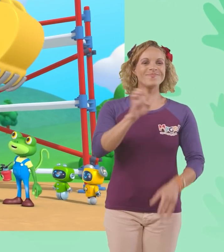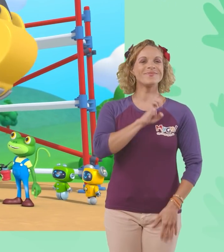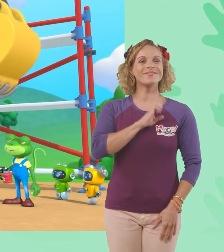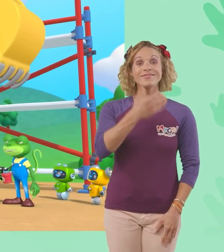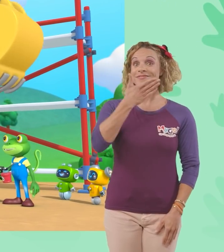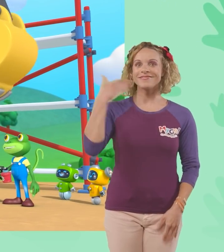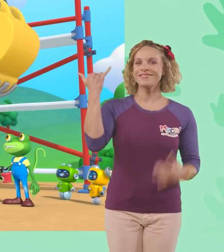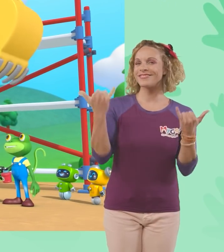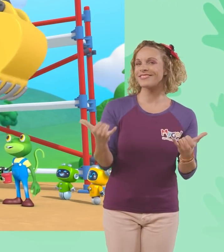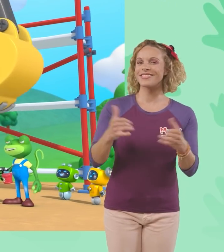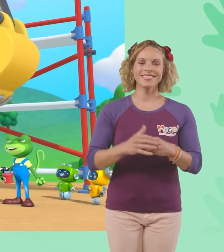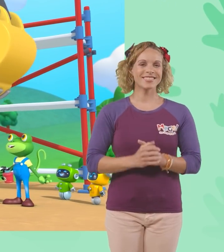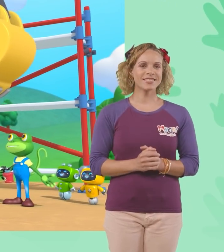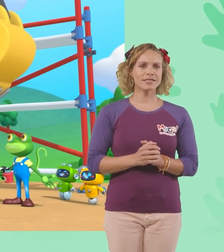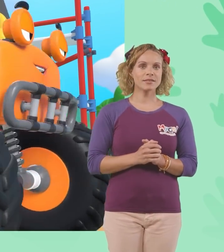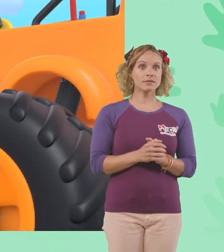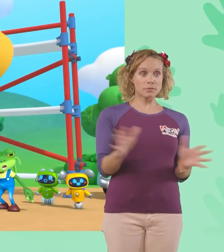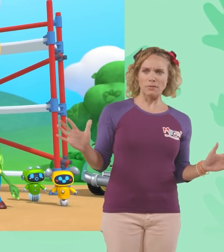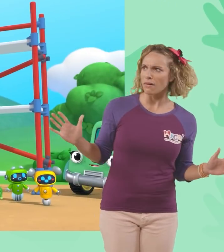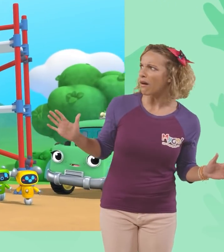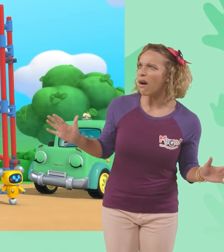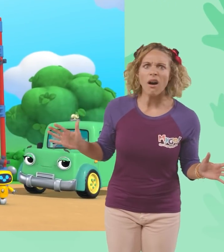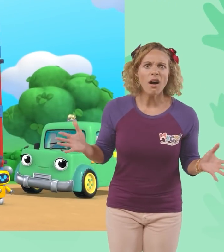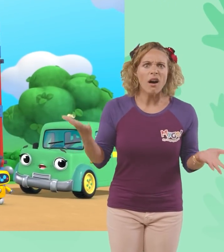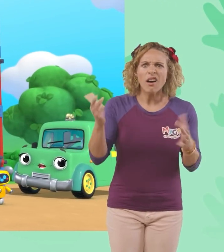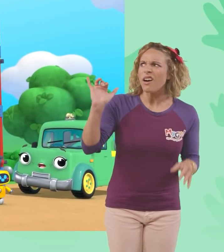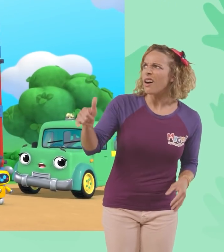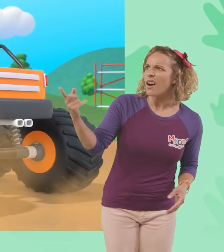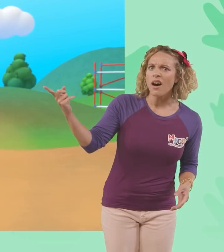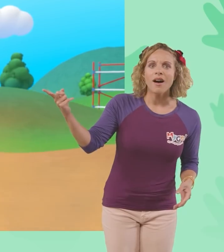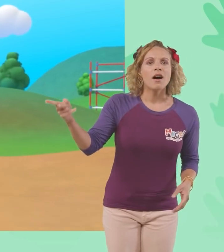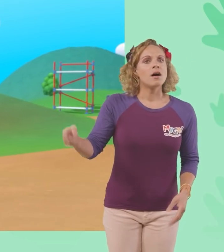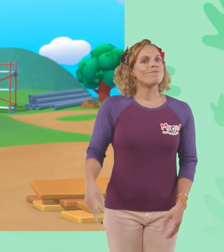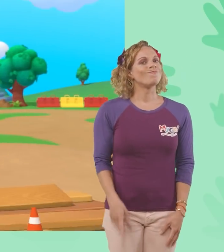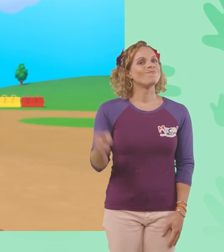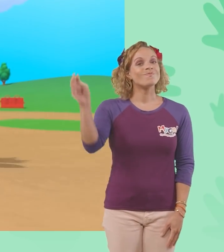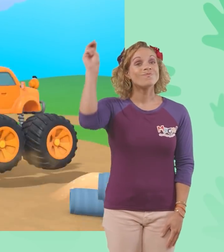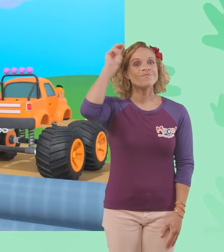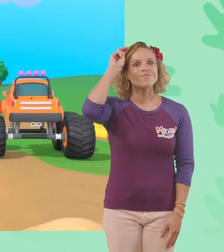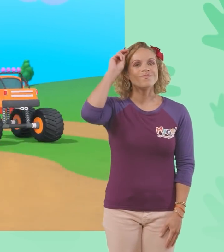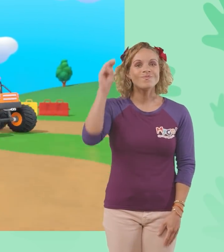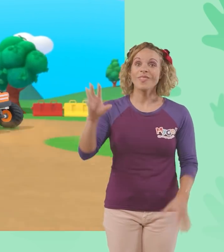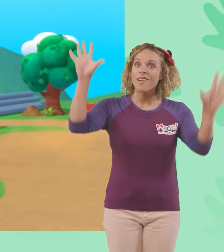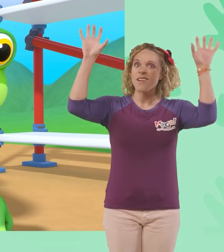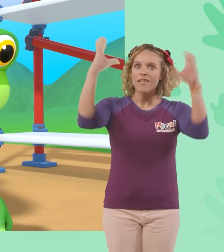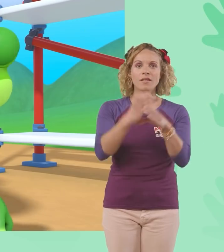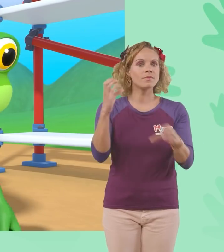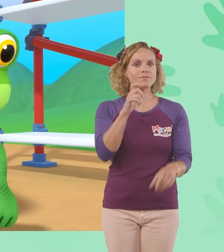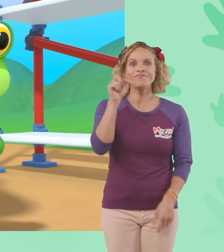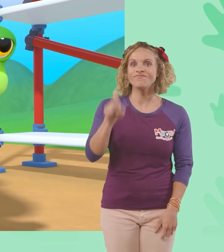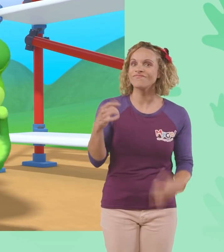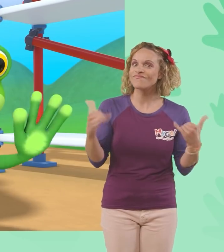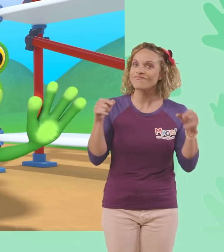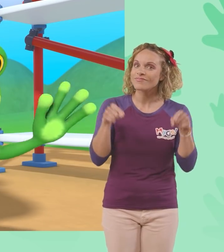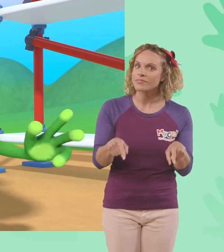There you go, Eric. All better now. What was that? Oh, it's Max, the monster truck. He